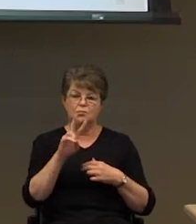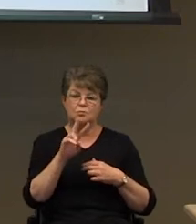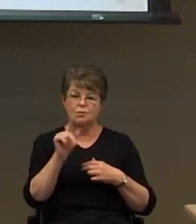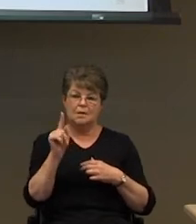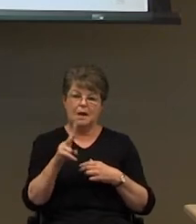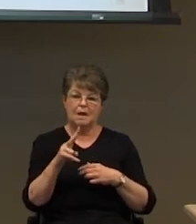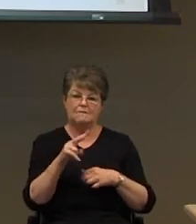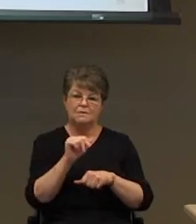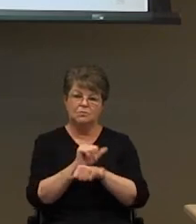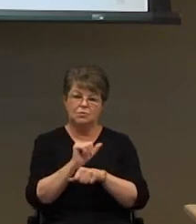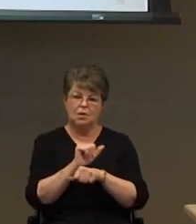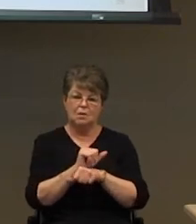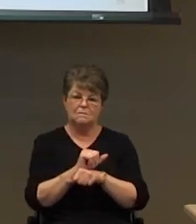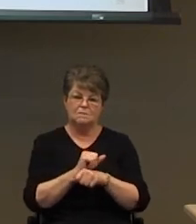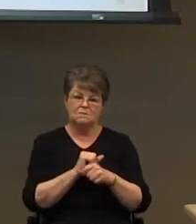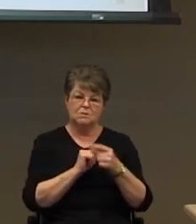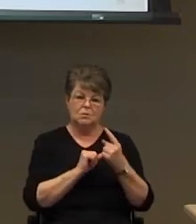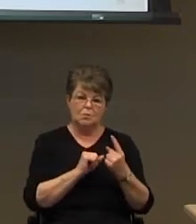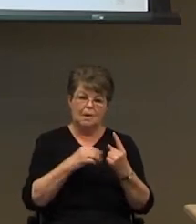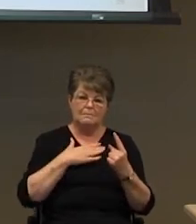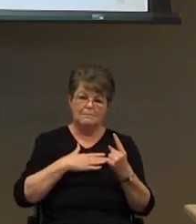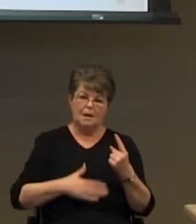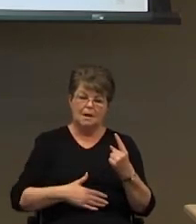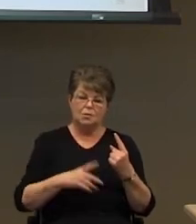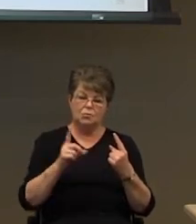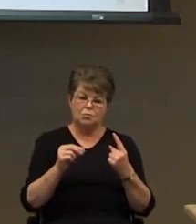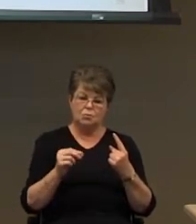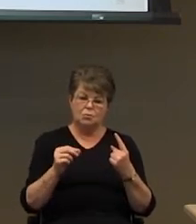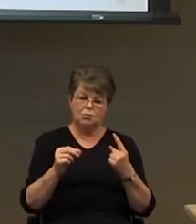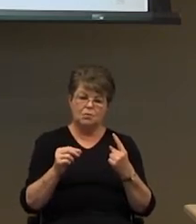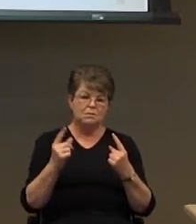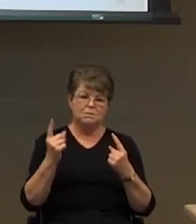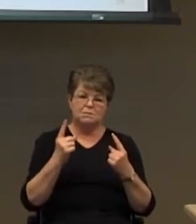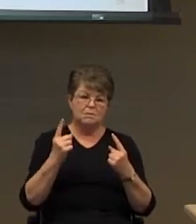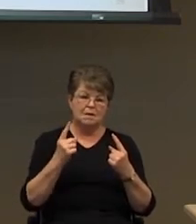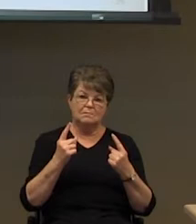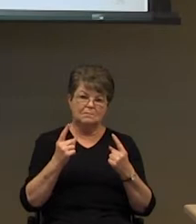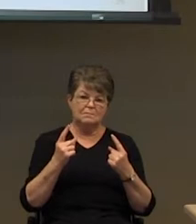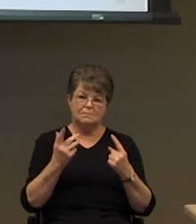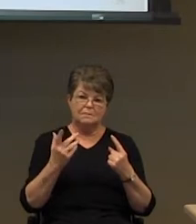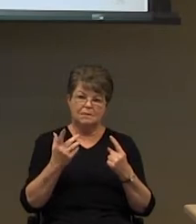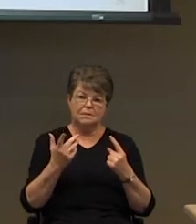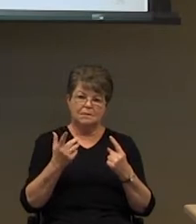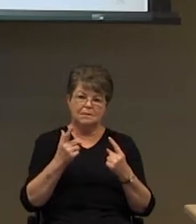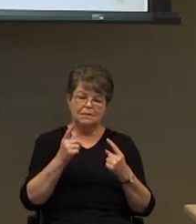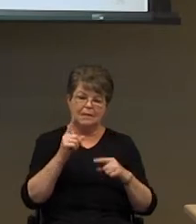2.5 jobs to do and I got one body to do it with, something's got to give. And